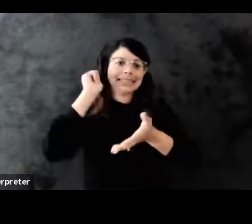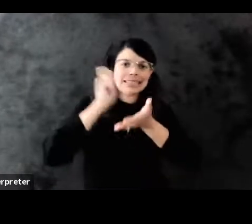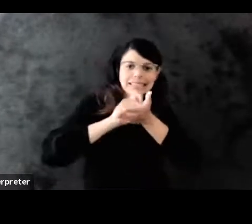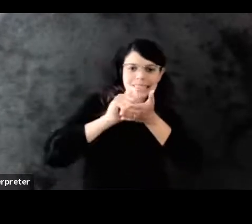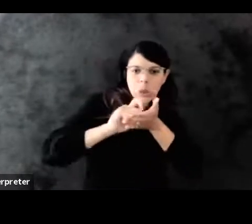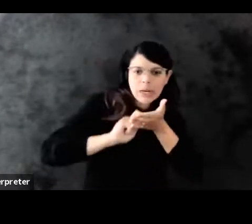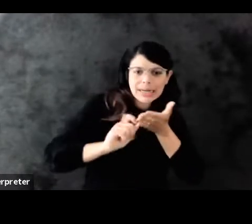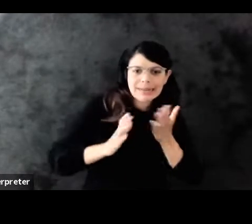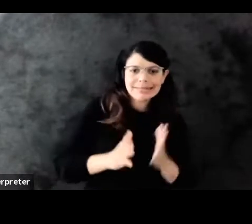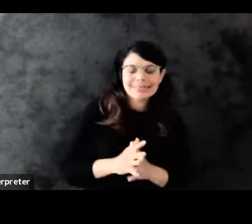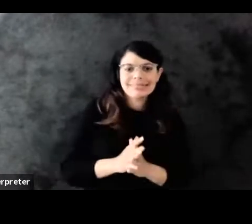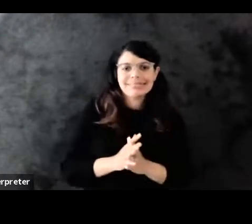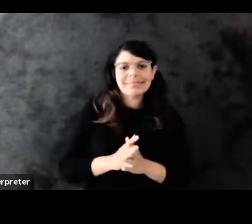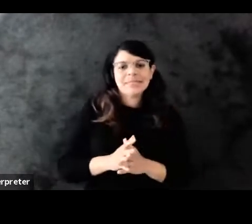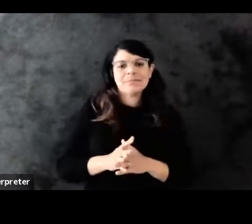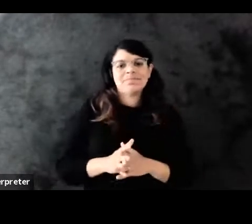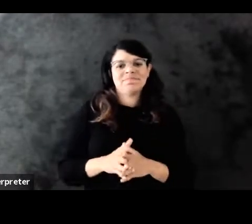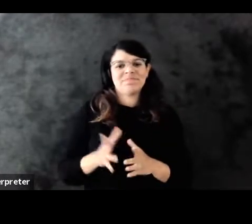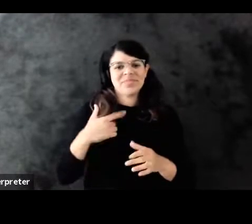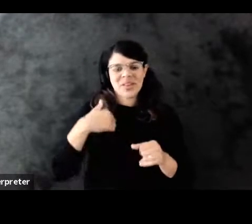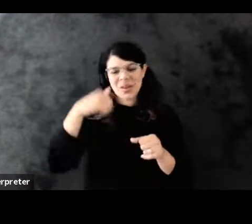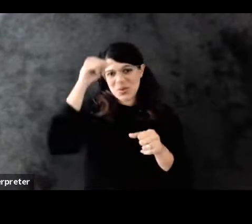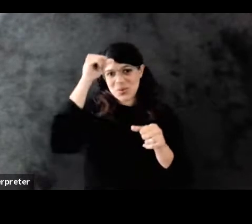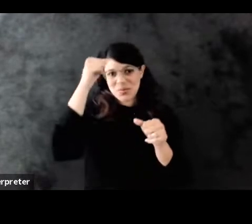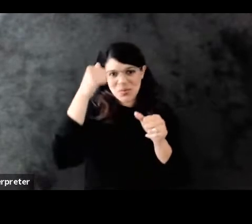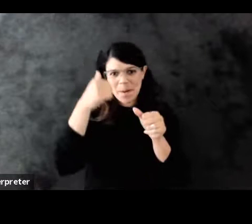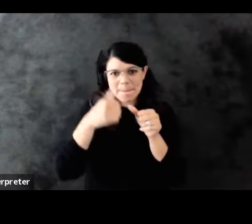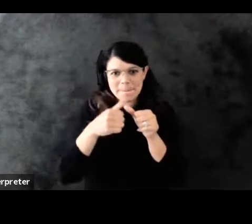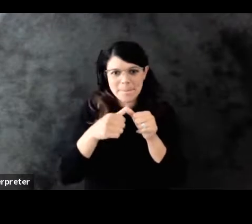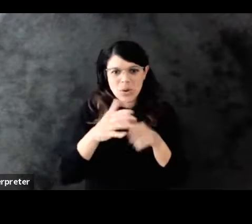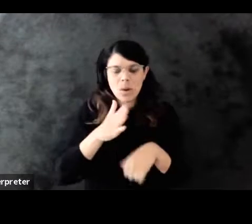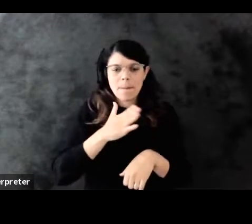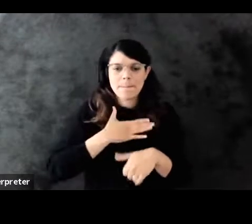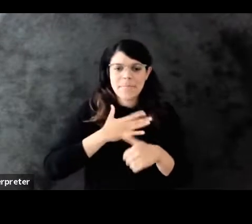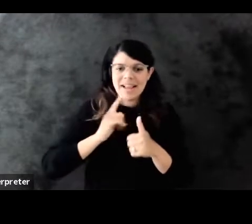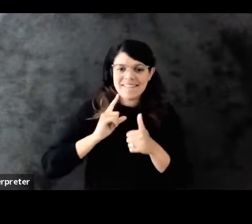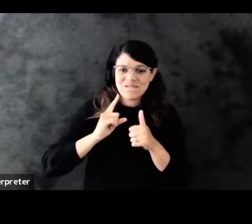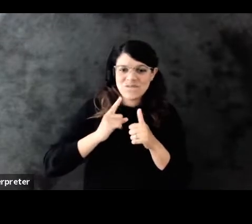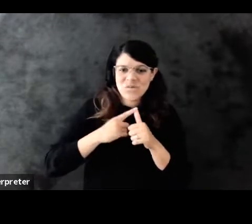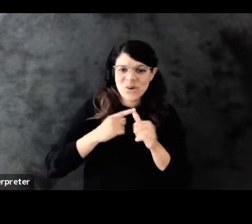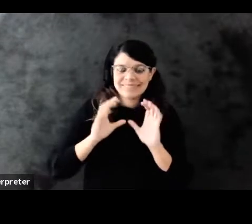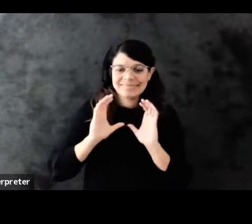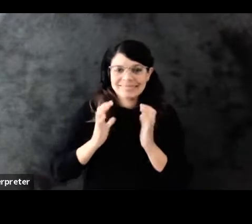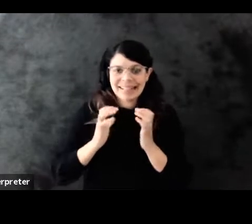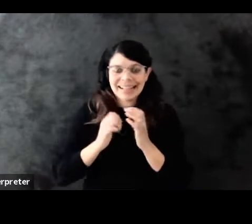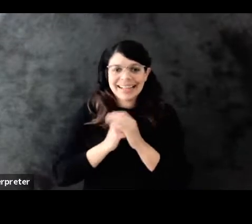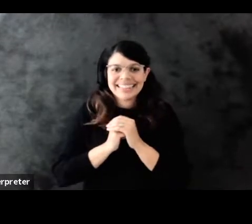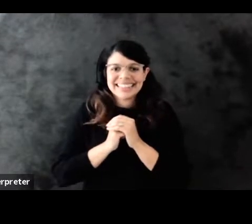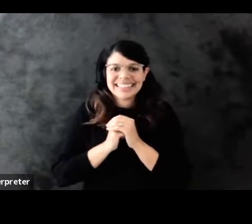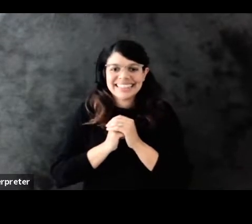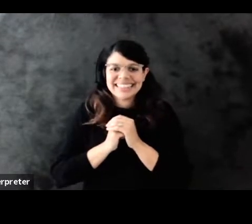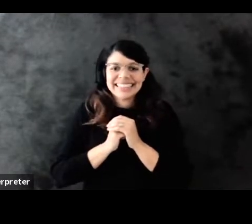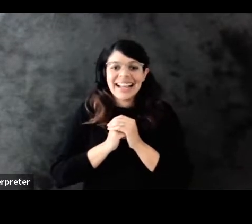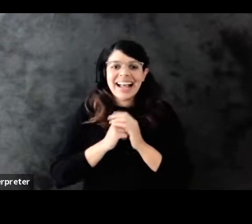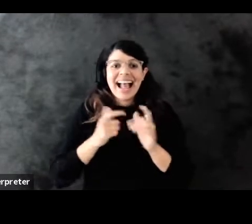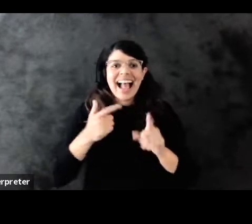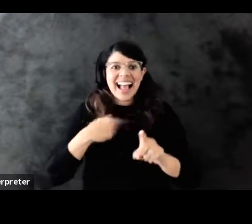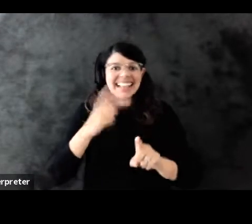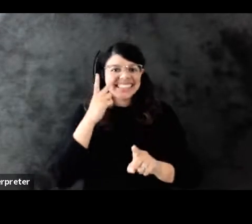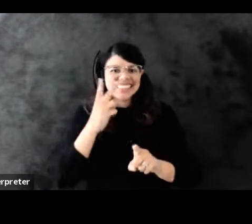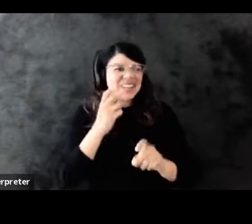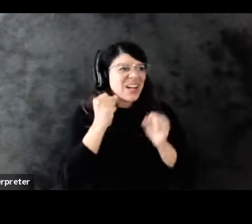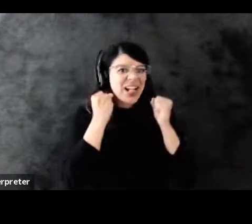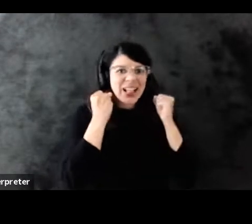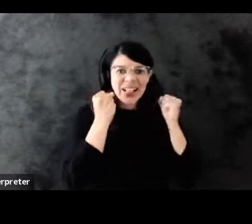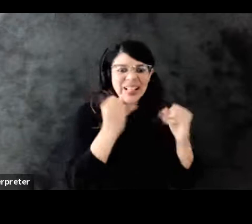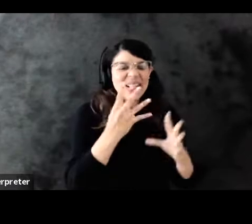And I went in there, puras muchachas, oh my God, I was so happy. I said, oh my God, these cute girls, and I'm the only